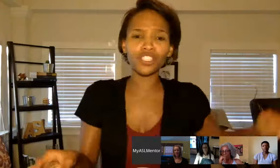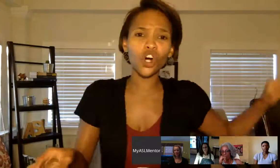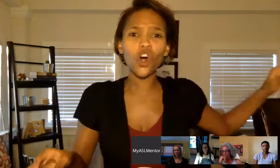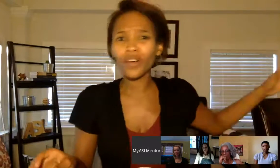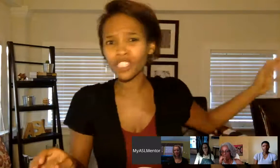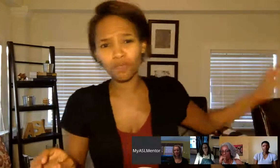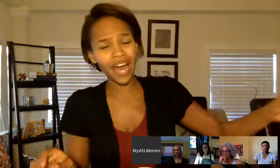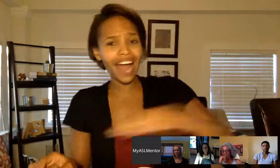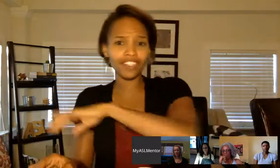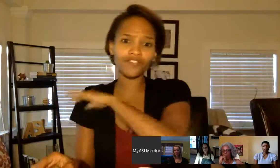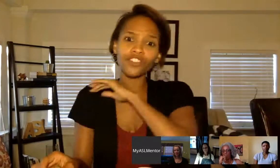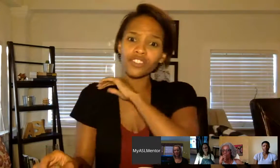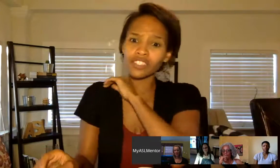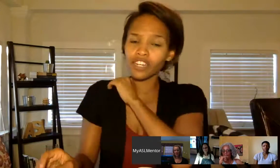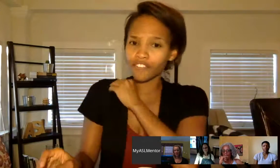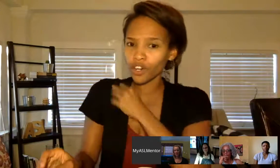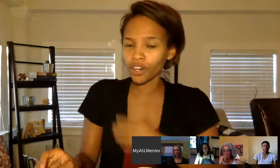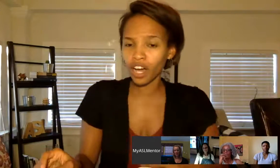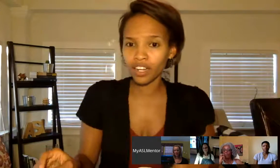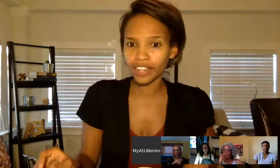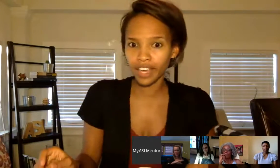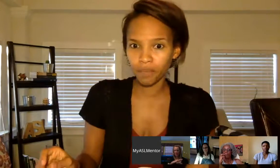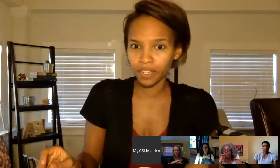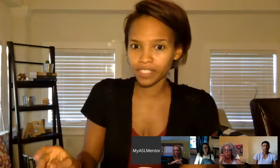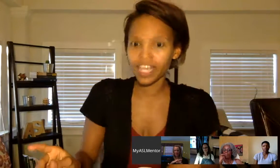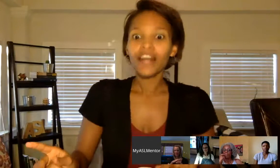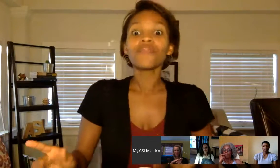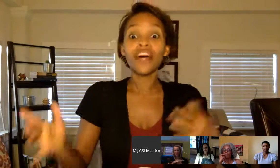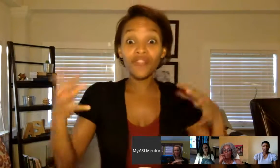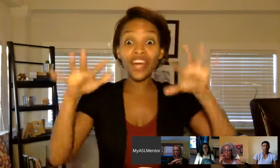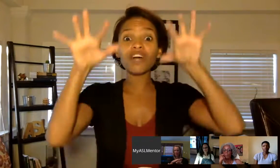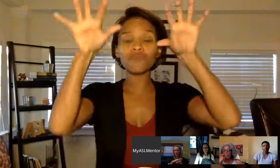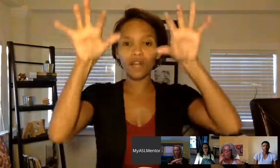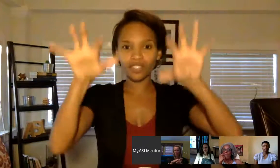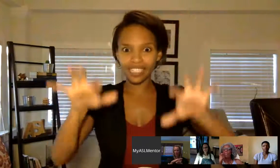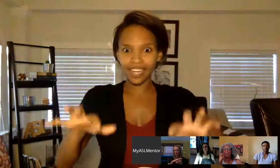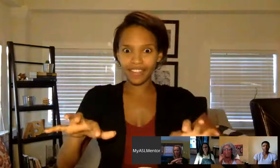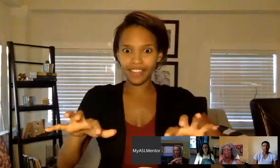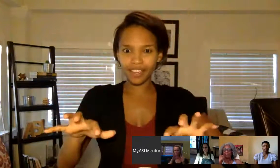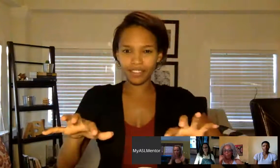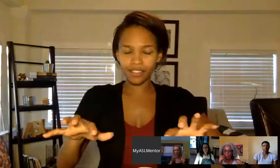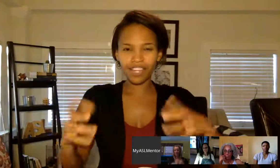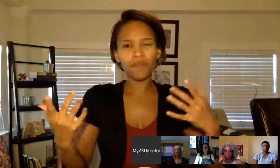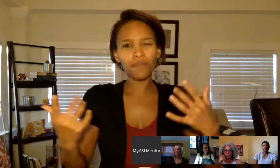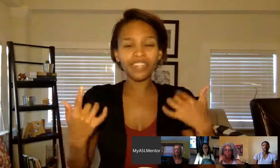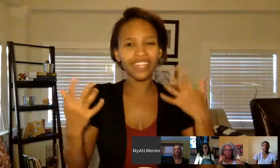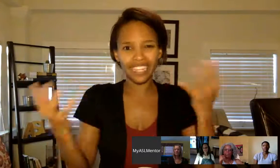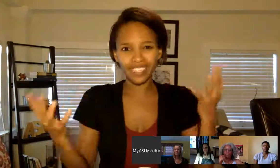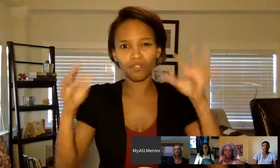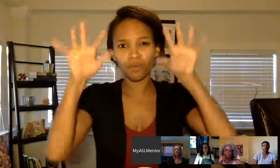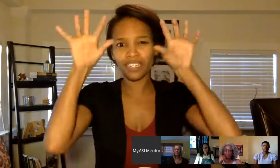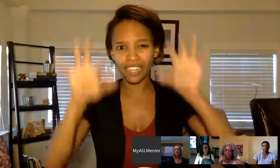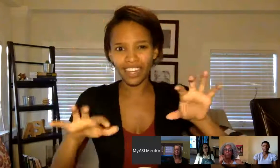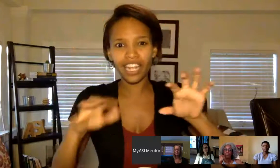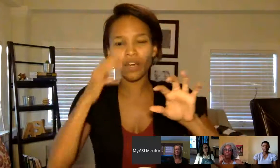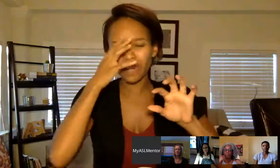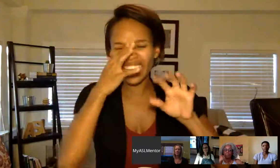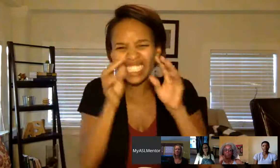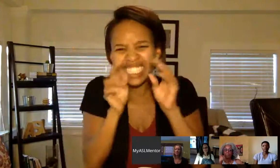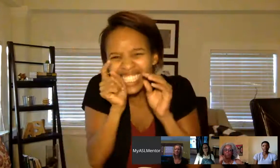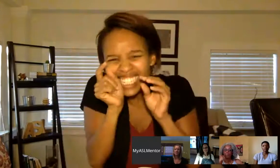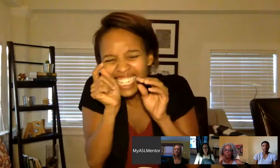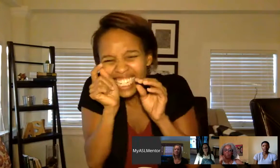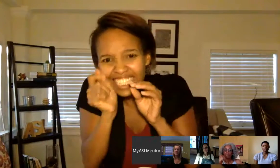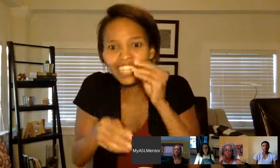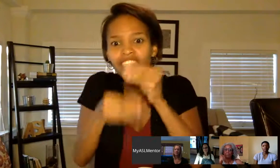events, or it's always packed full of stuff going on campus, then I would probably sign this. I probably, like I said, would probably sign it anyway, but it